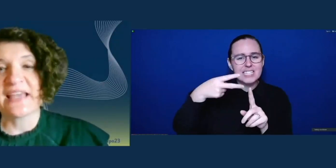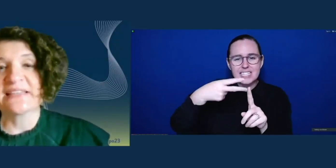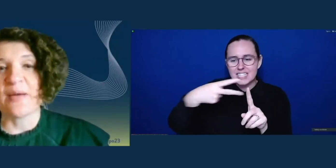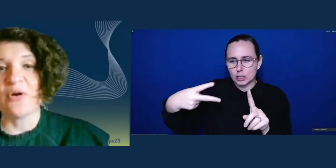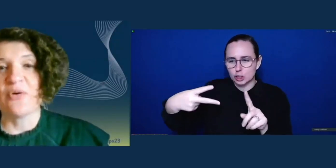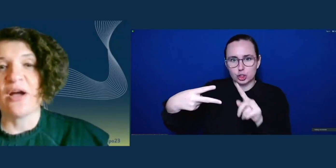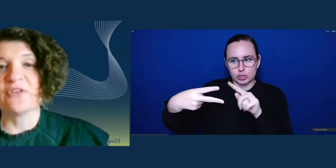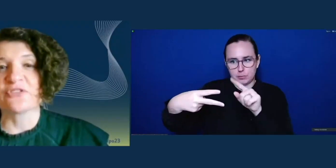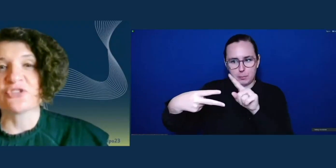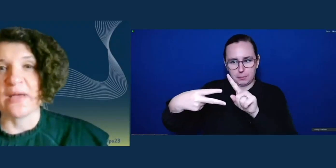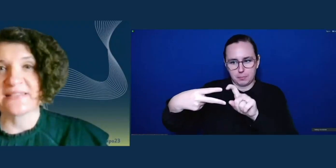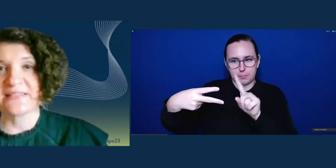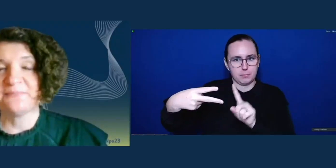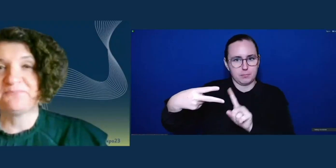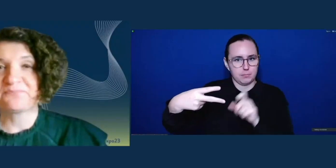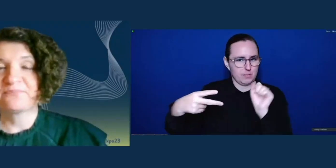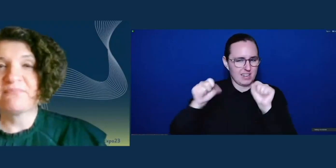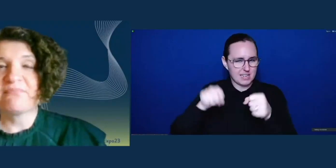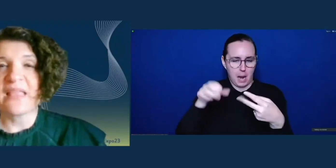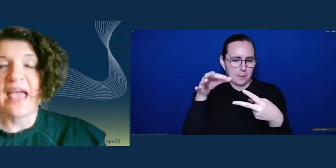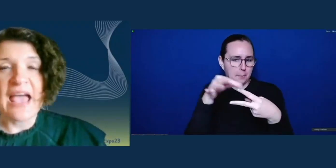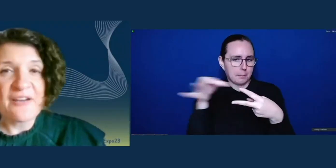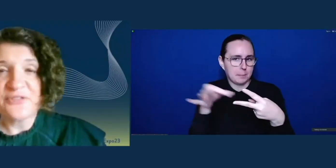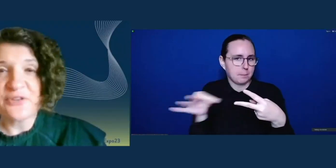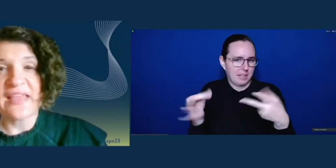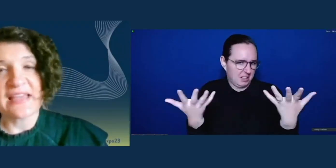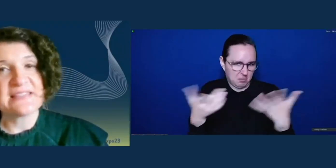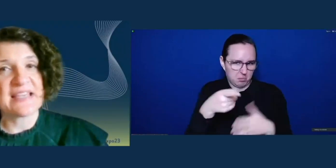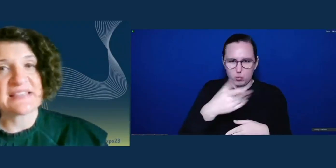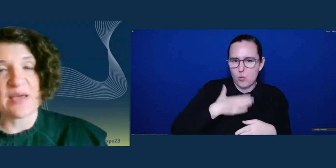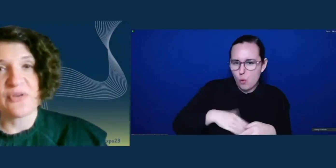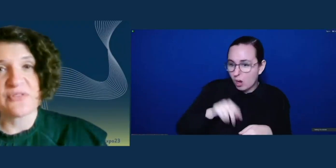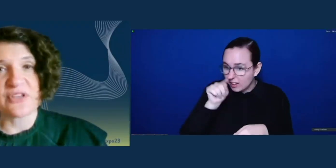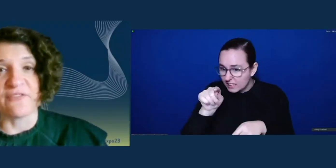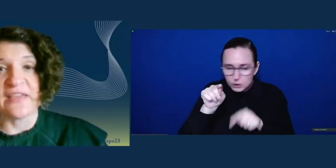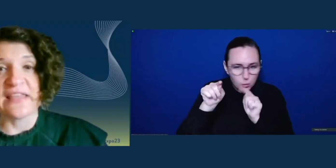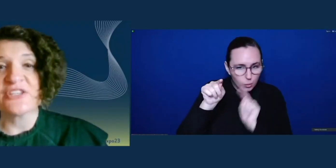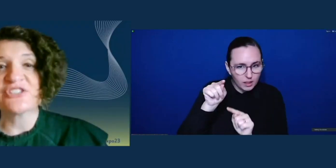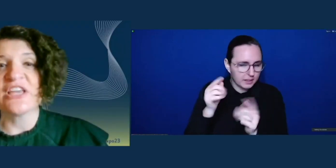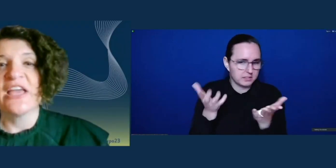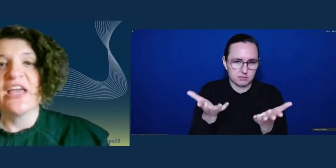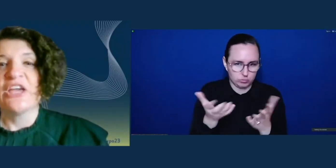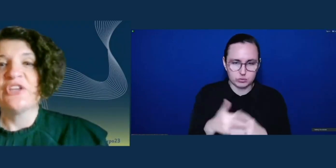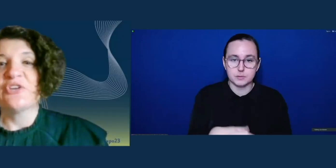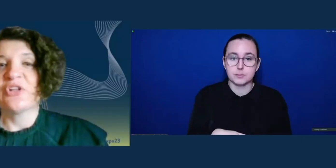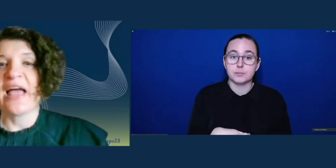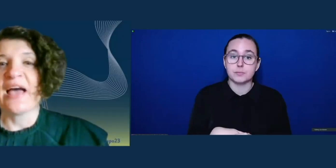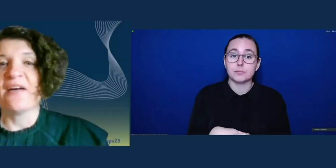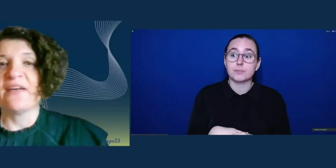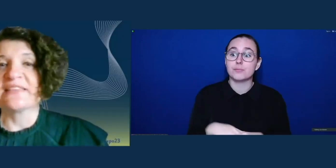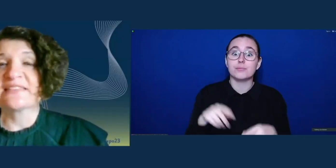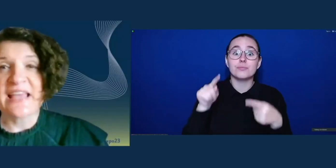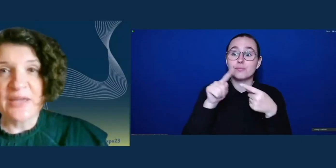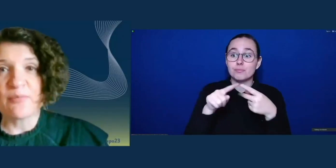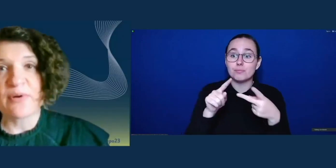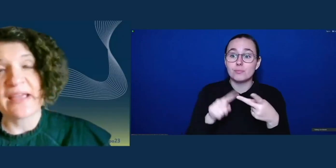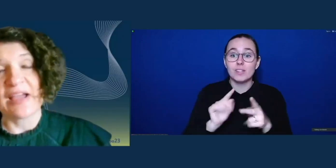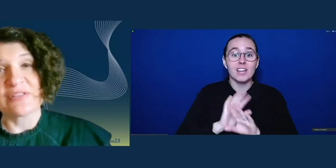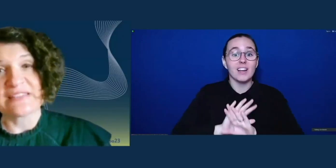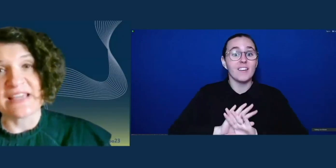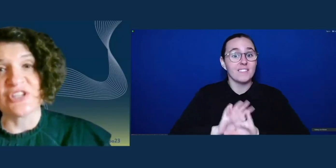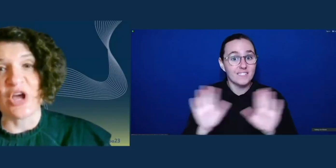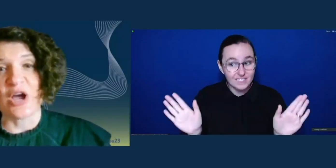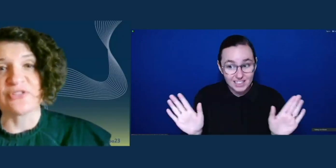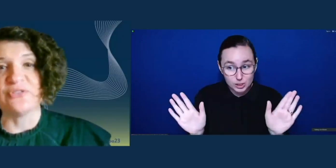EdTech demo of your choice. After the EdTech demos are finished, you'll have a second